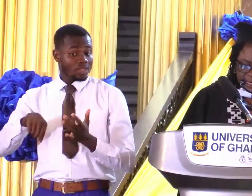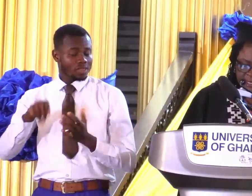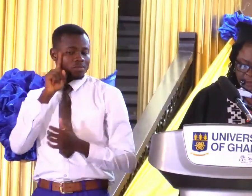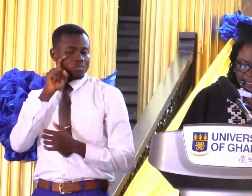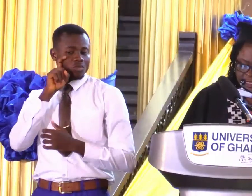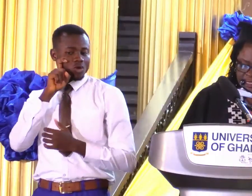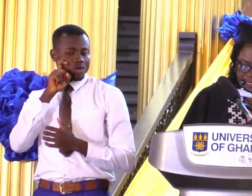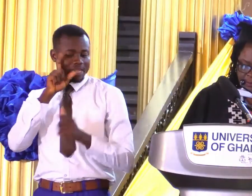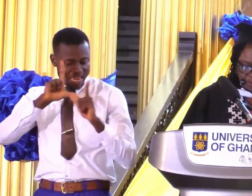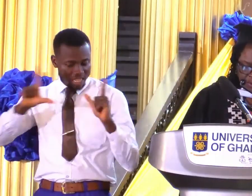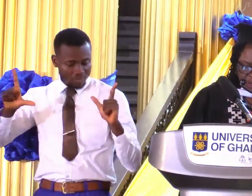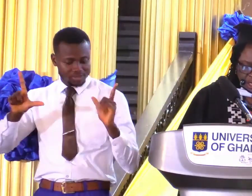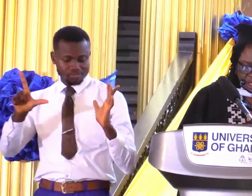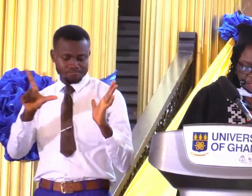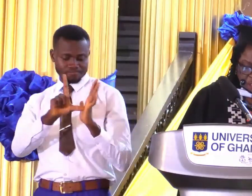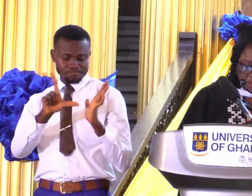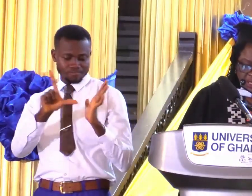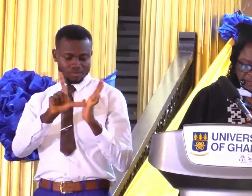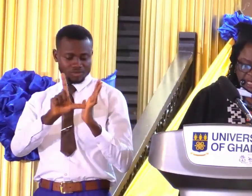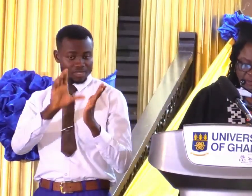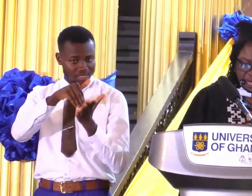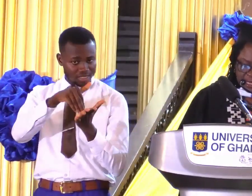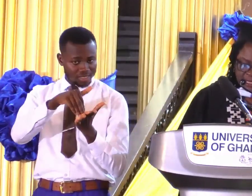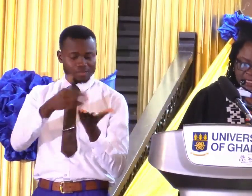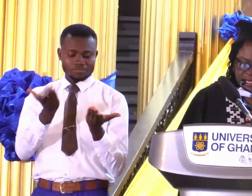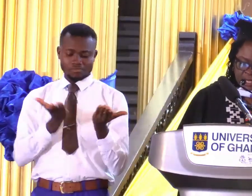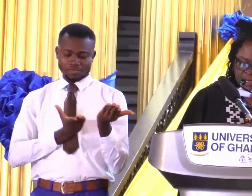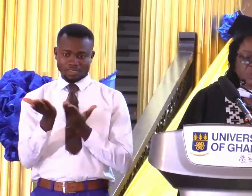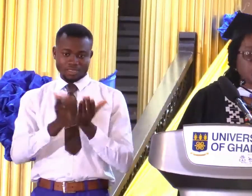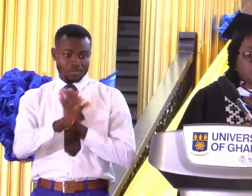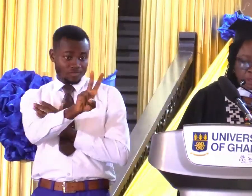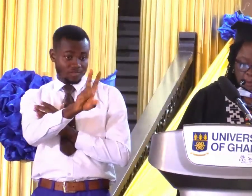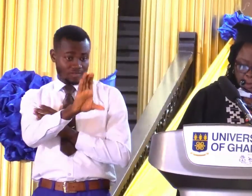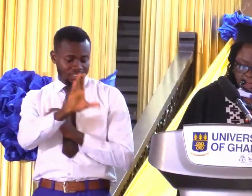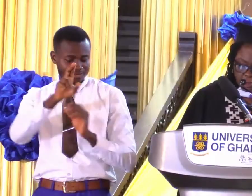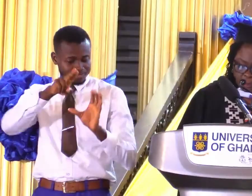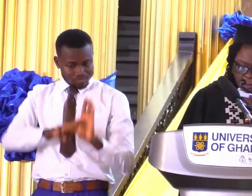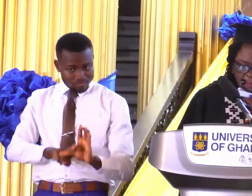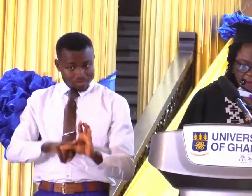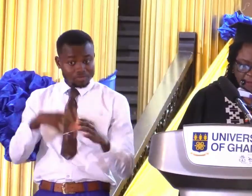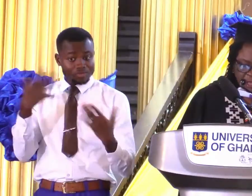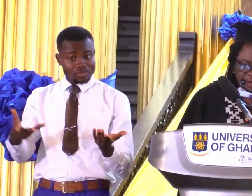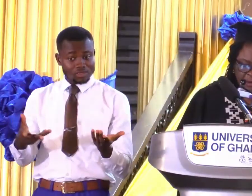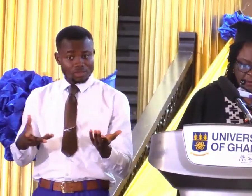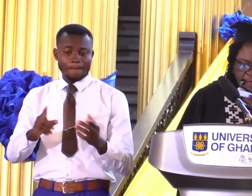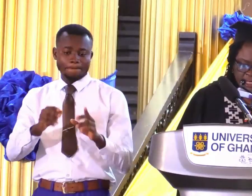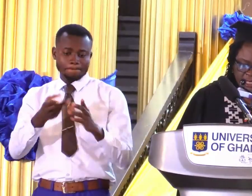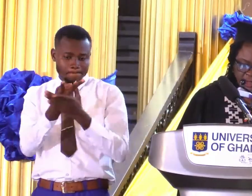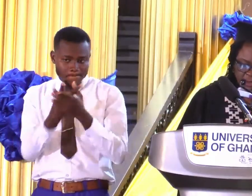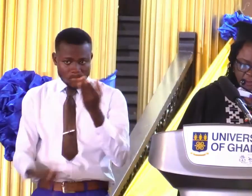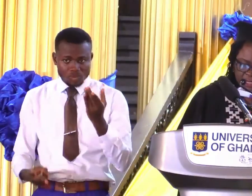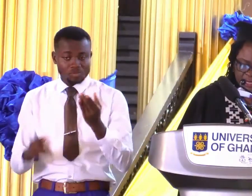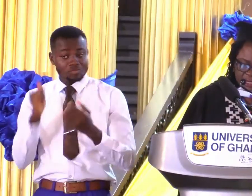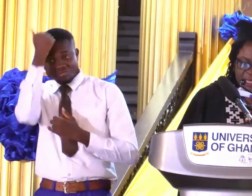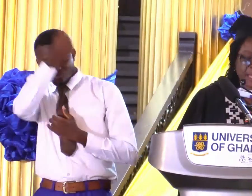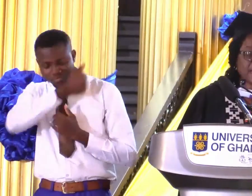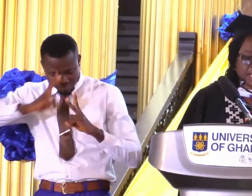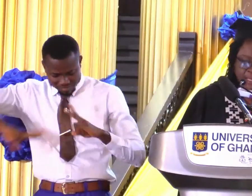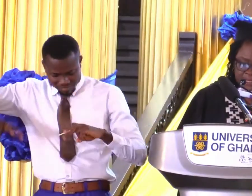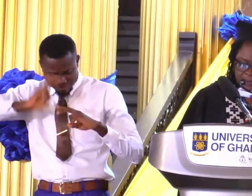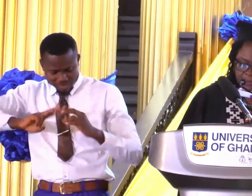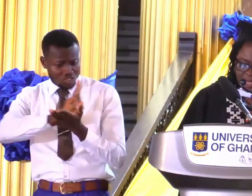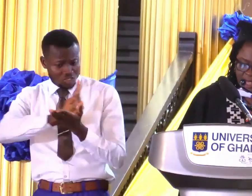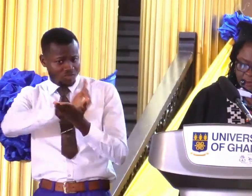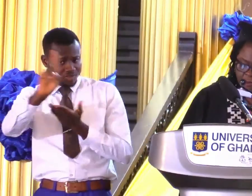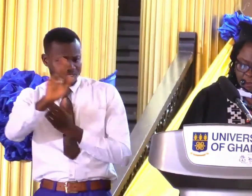and Literatures. She also serves as vice chair on the boards of both the African Research Universities